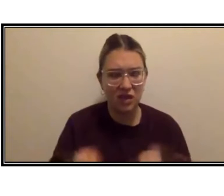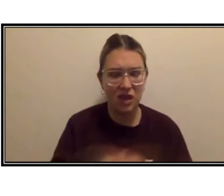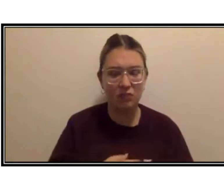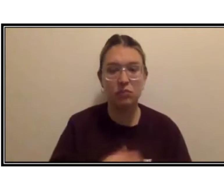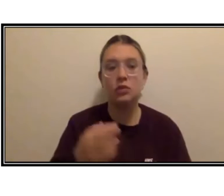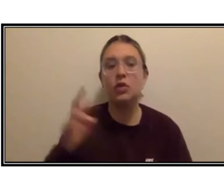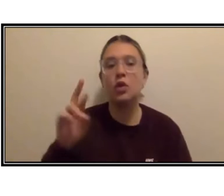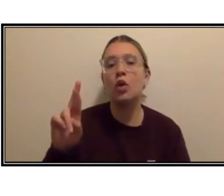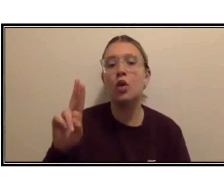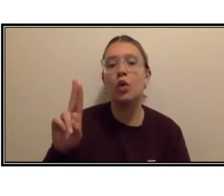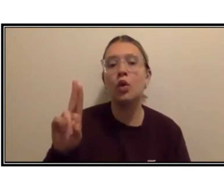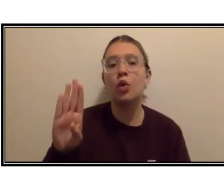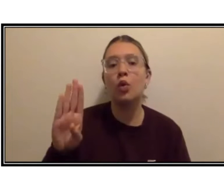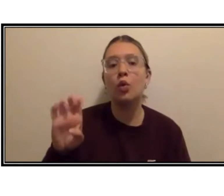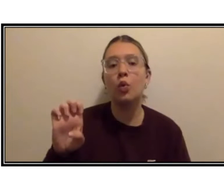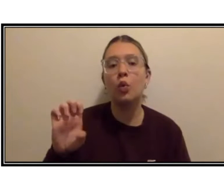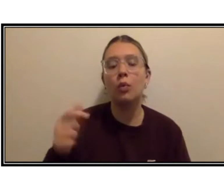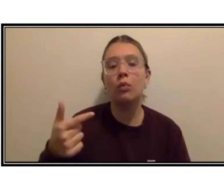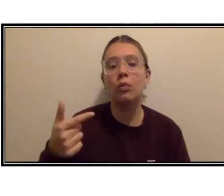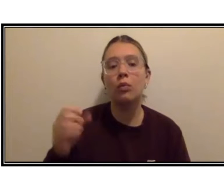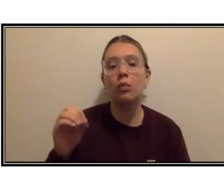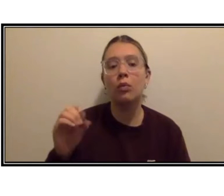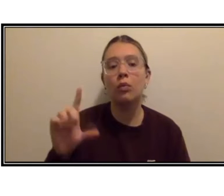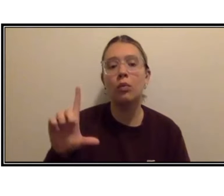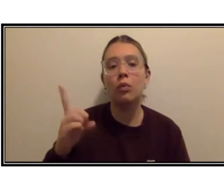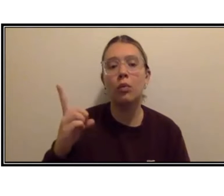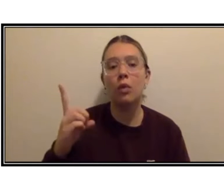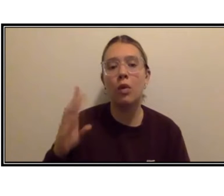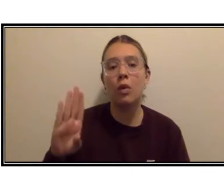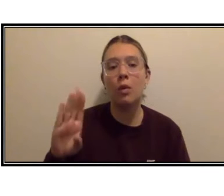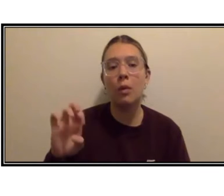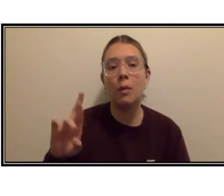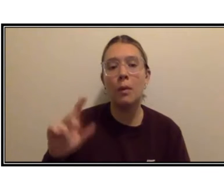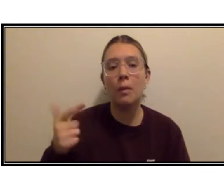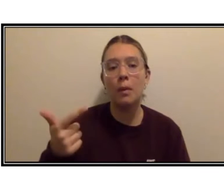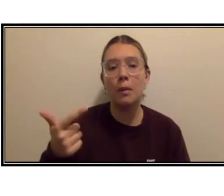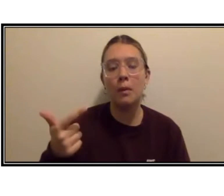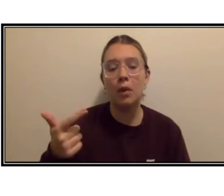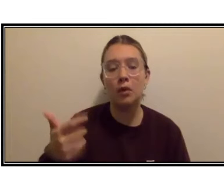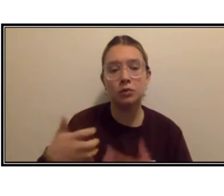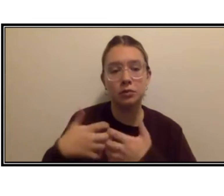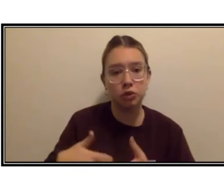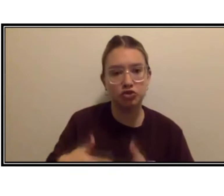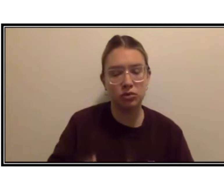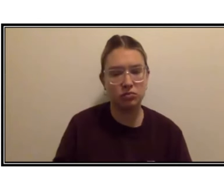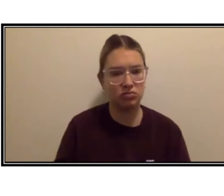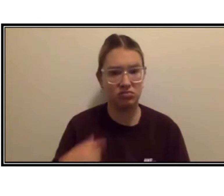Oh, my name is, this is a Rube Goldberg